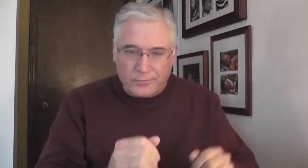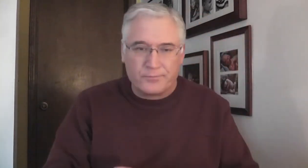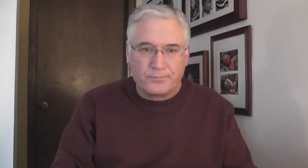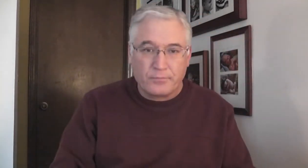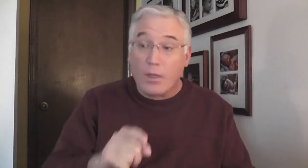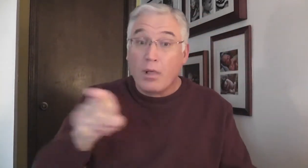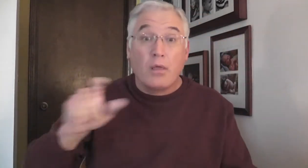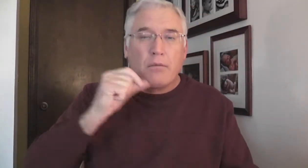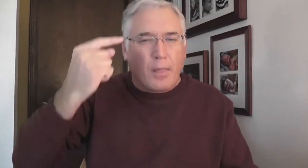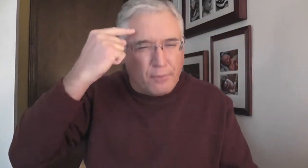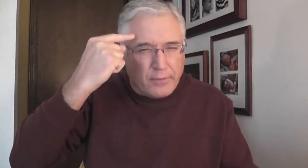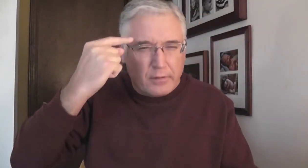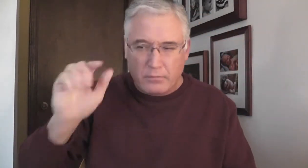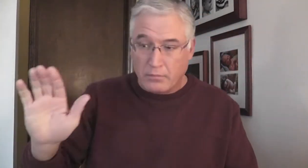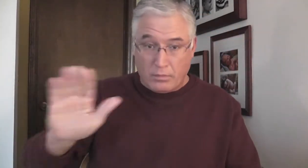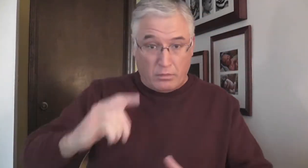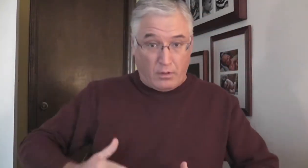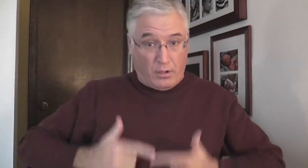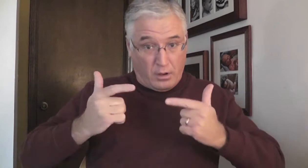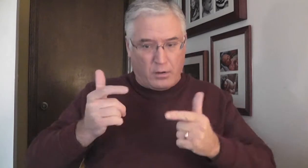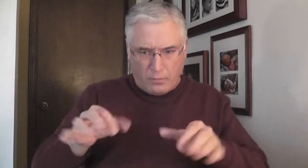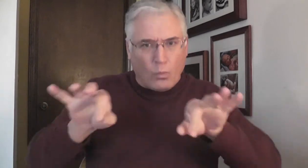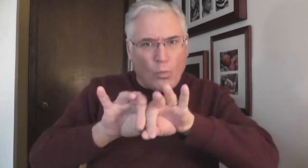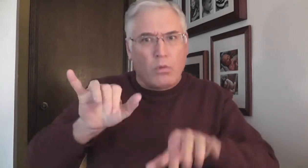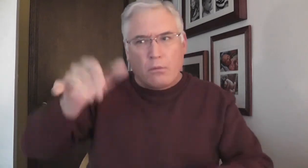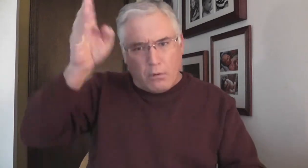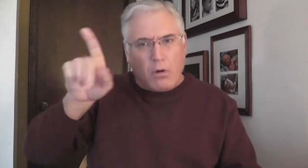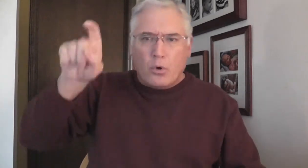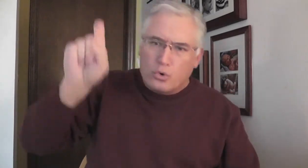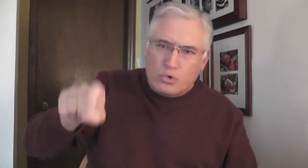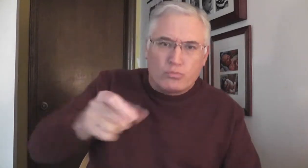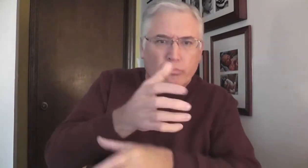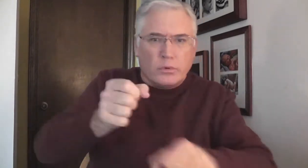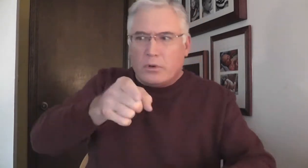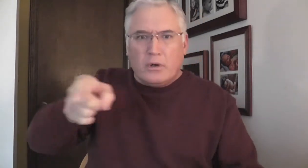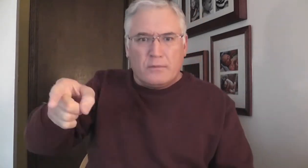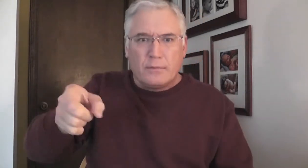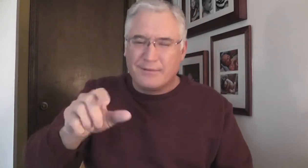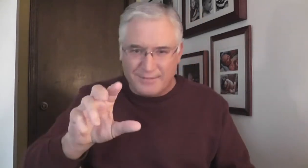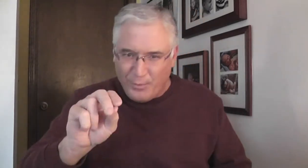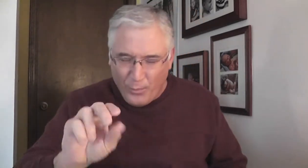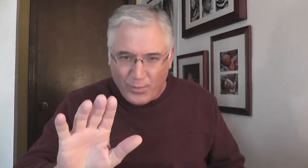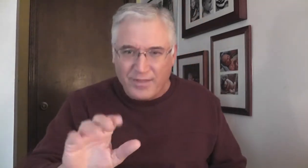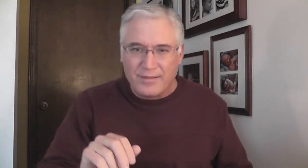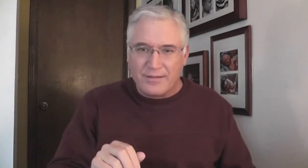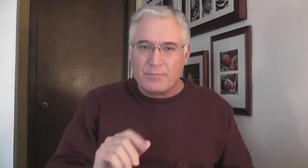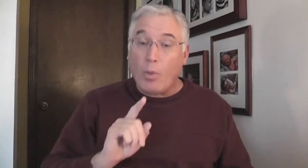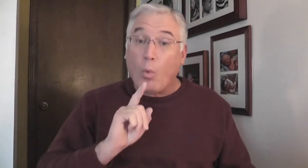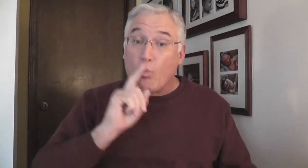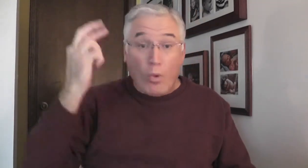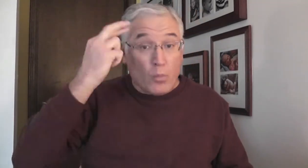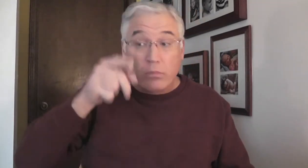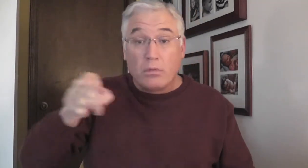God and worship this idol. They didn't think that their lives were worthy, that God should save